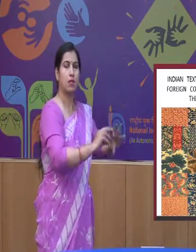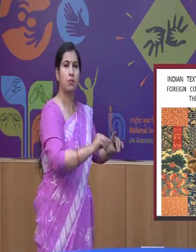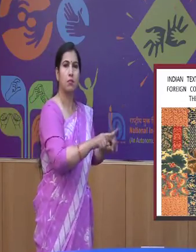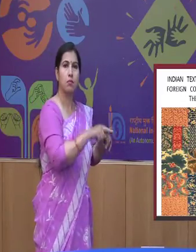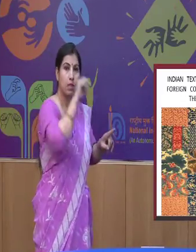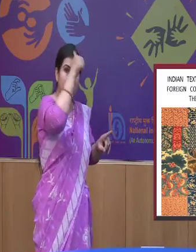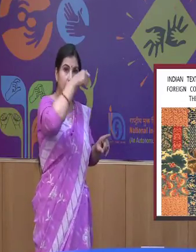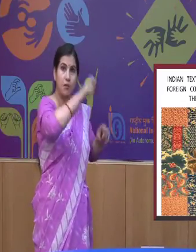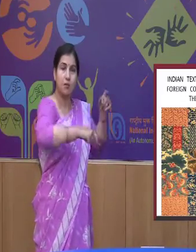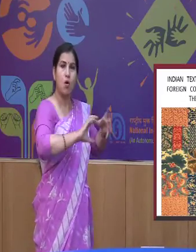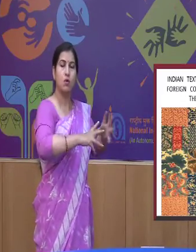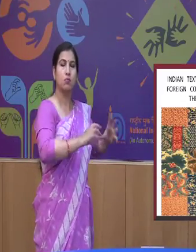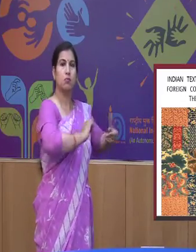by Indian leaders.